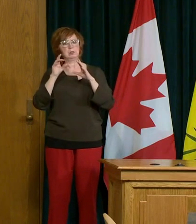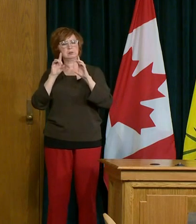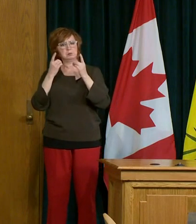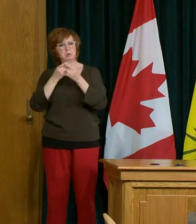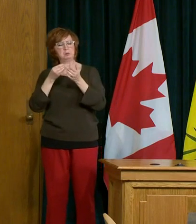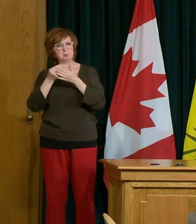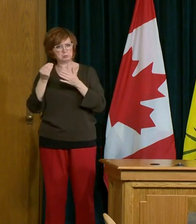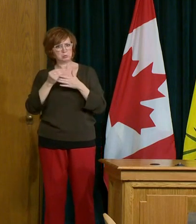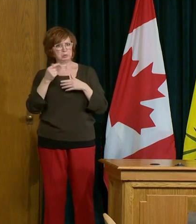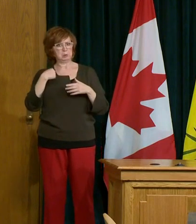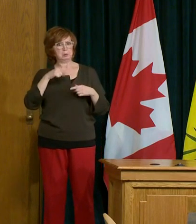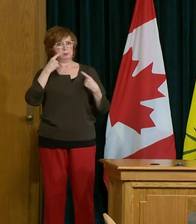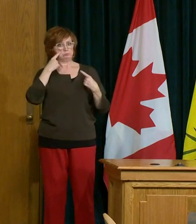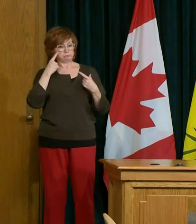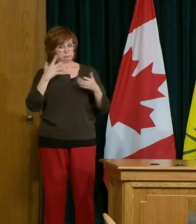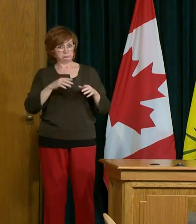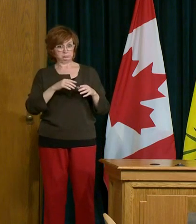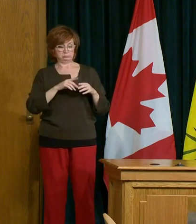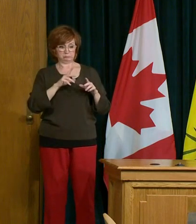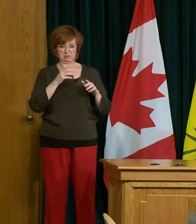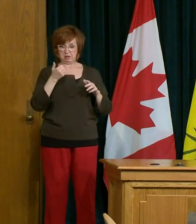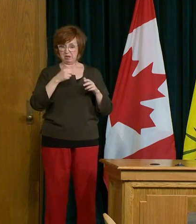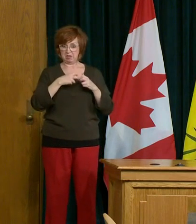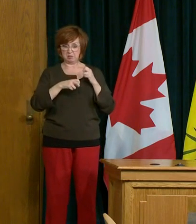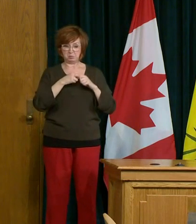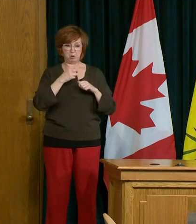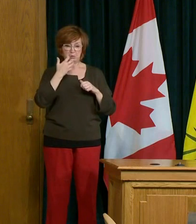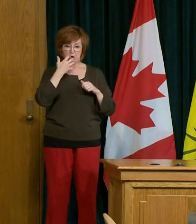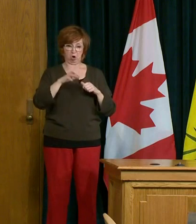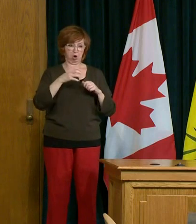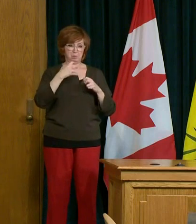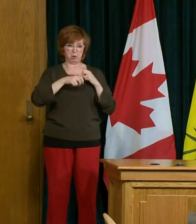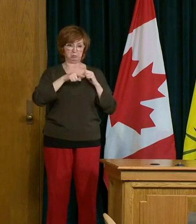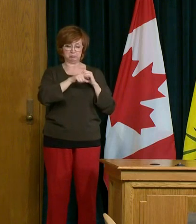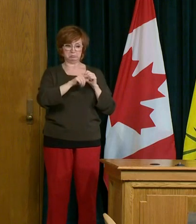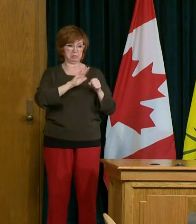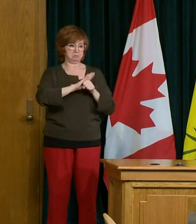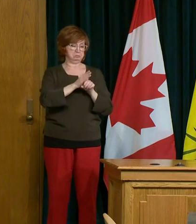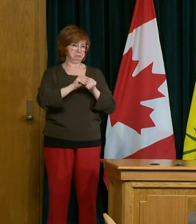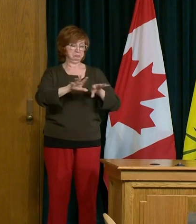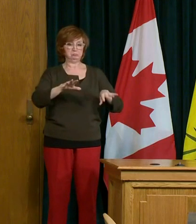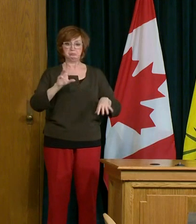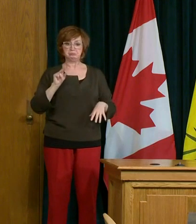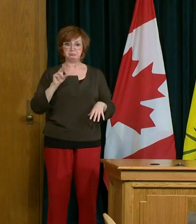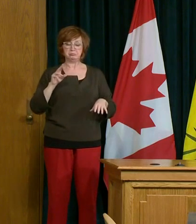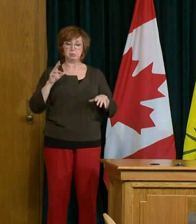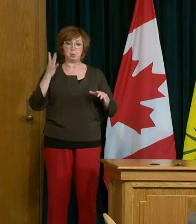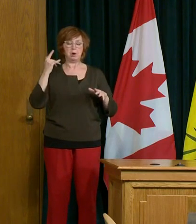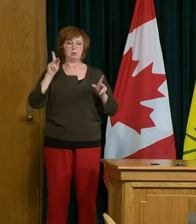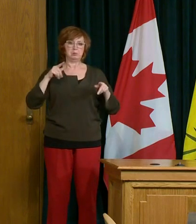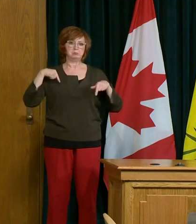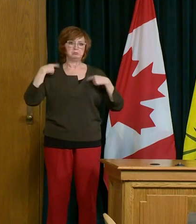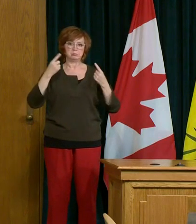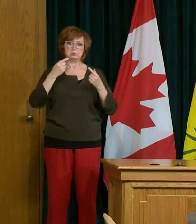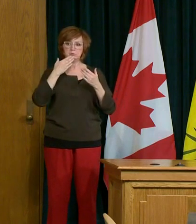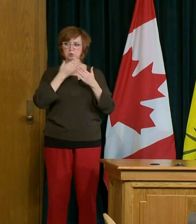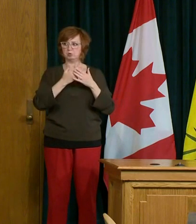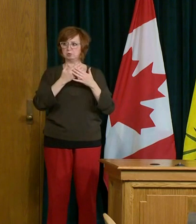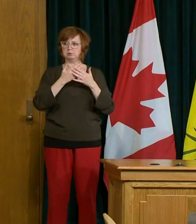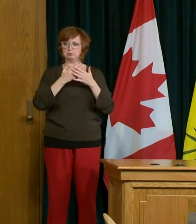those settings where people go and shop in terms of transmission. Follow up,